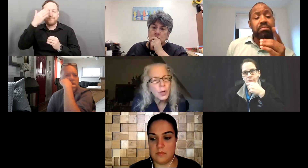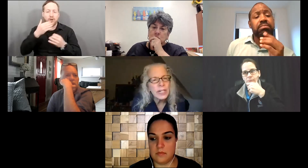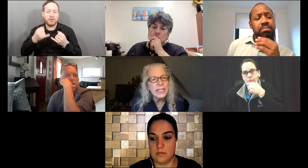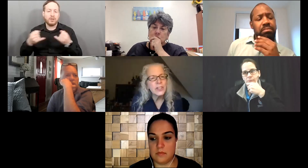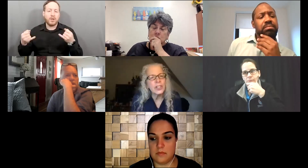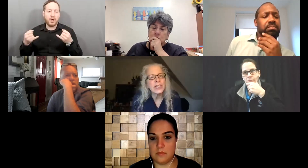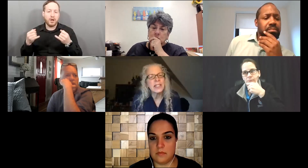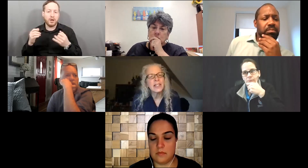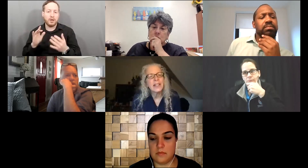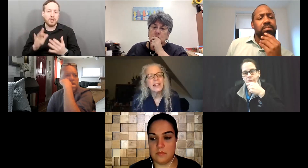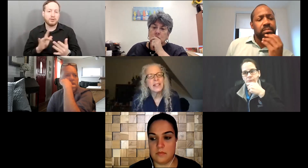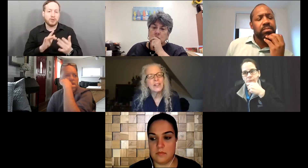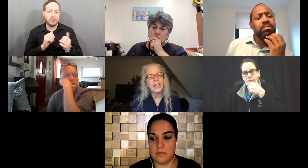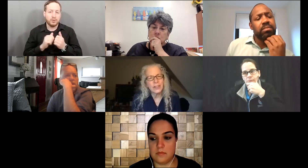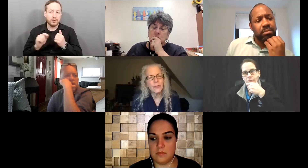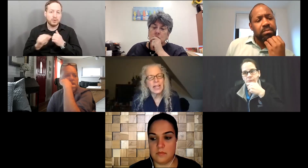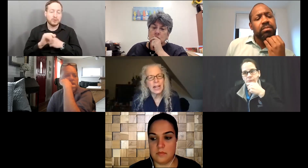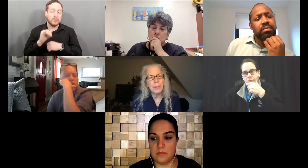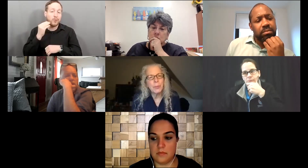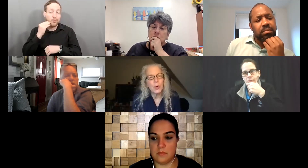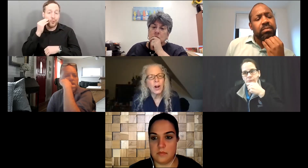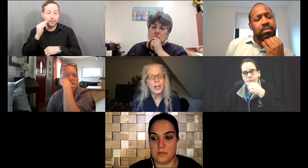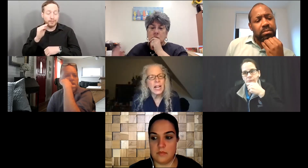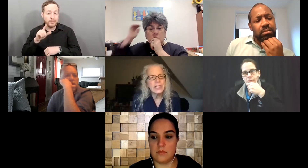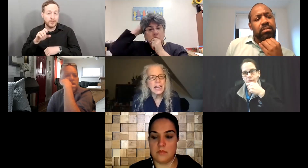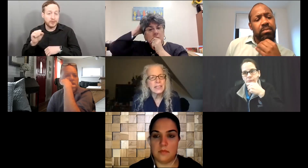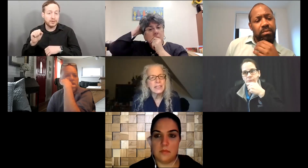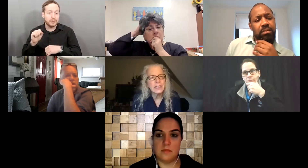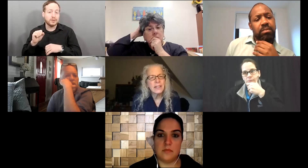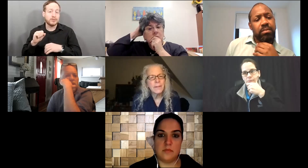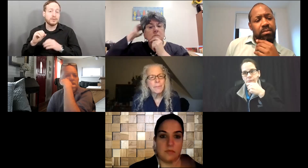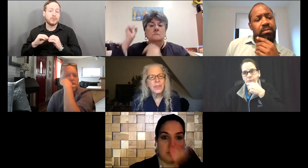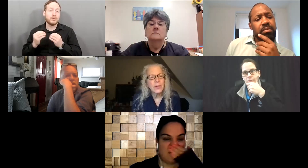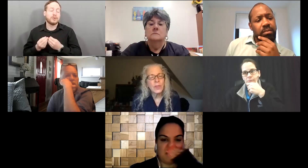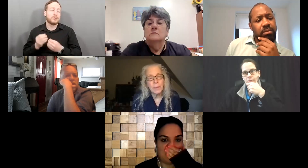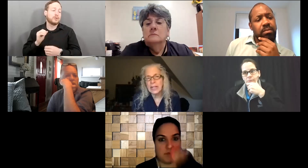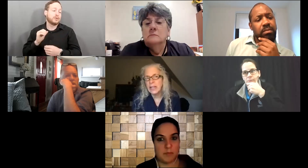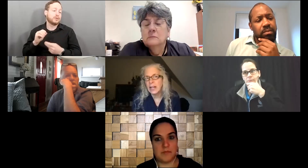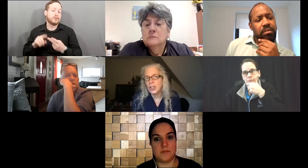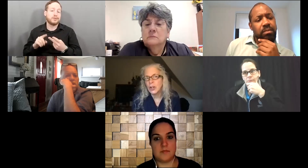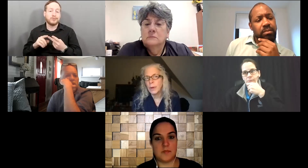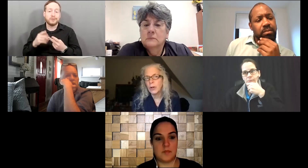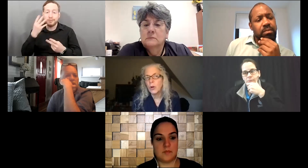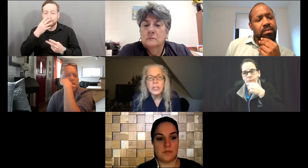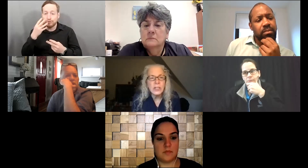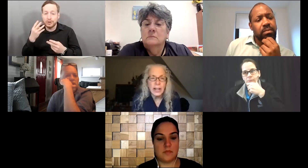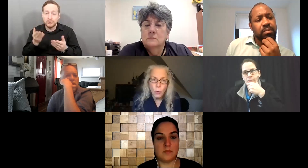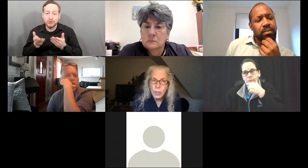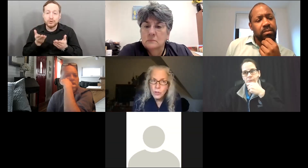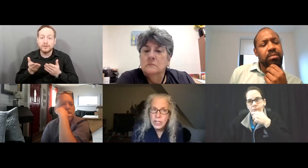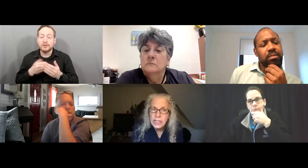service organizations, they're like the frontline people who are in contact. They might actually know about